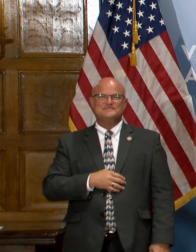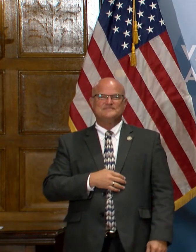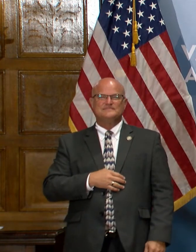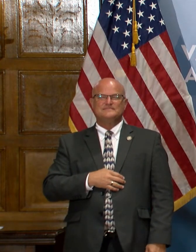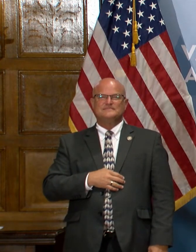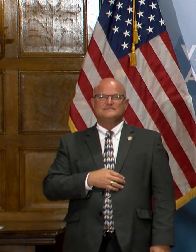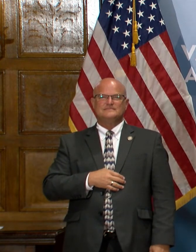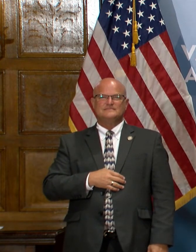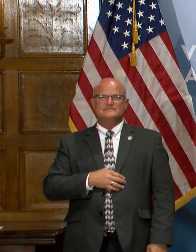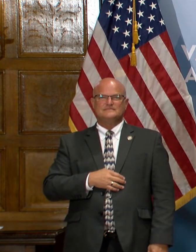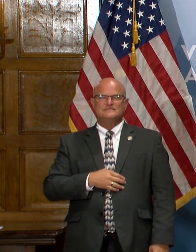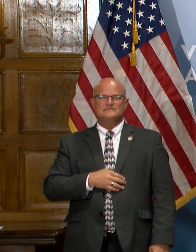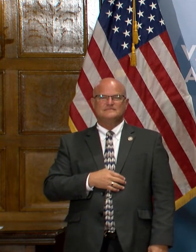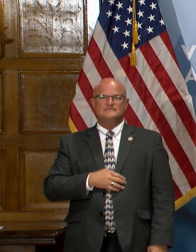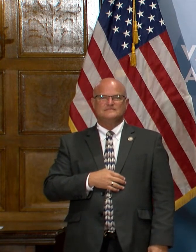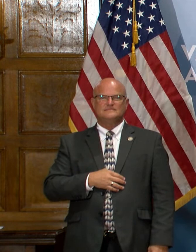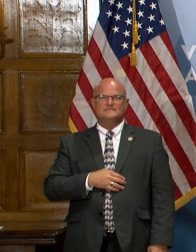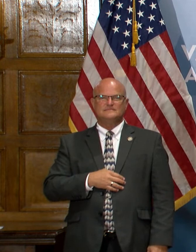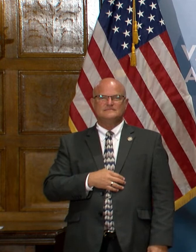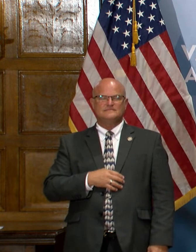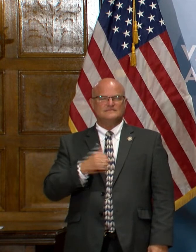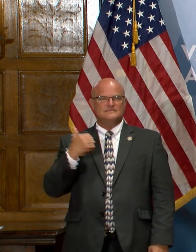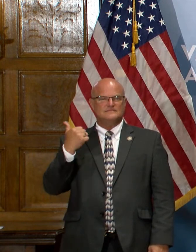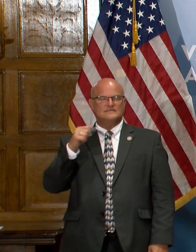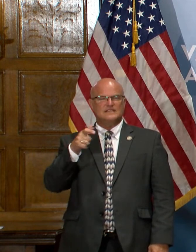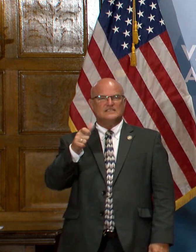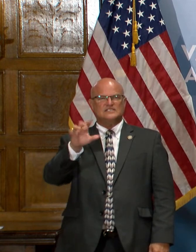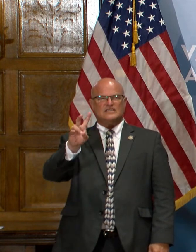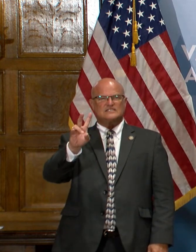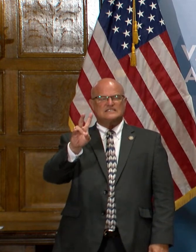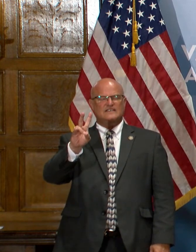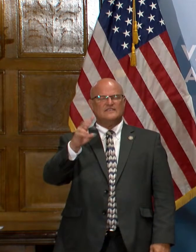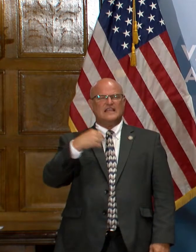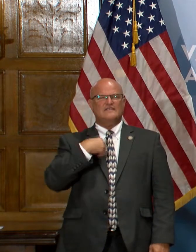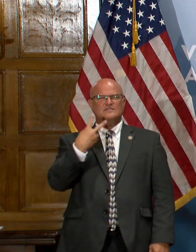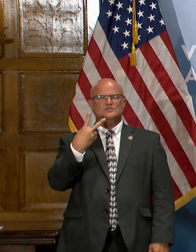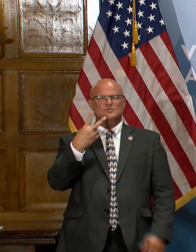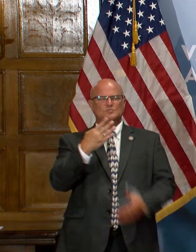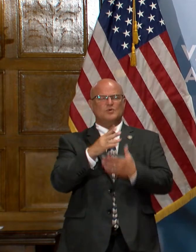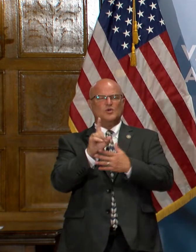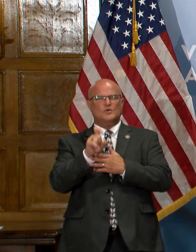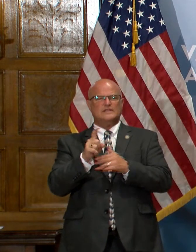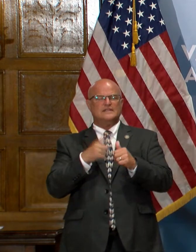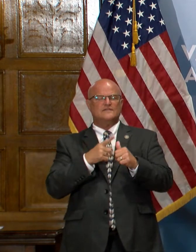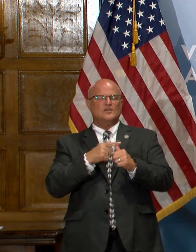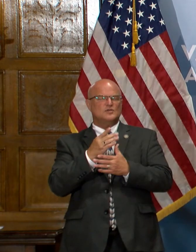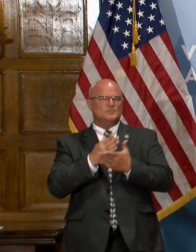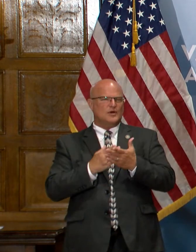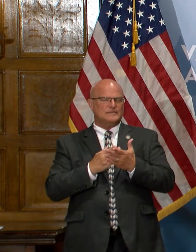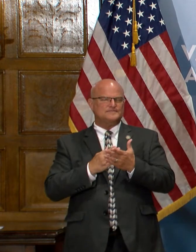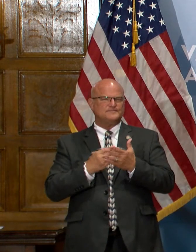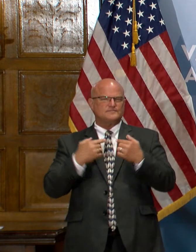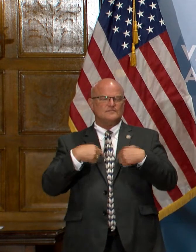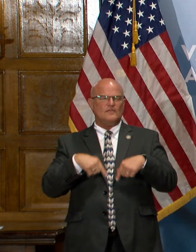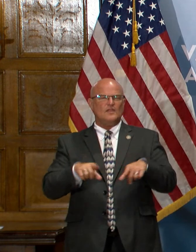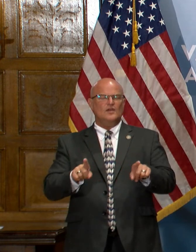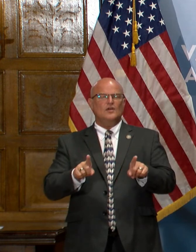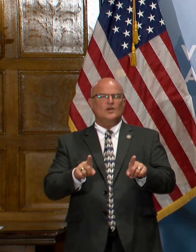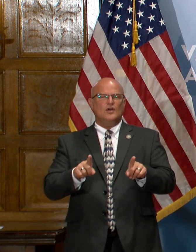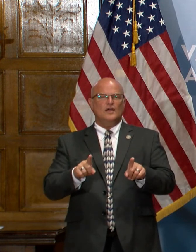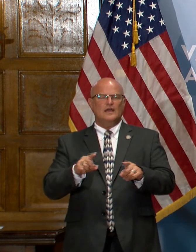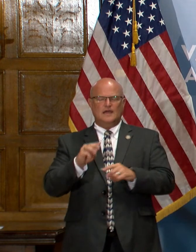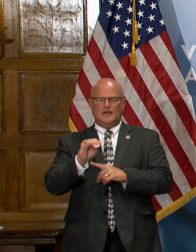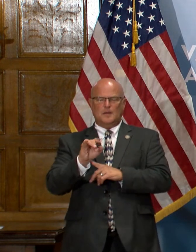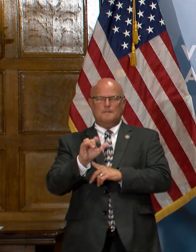Next question. Governor Green with Channel 7. I have a two-part question. The first part, during a